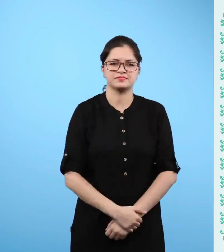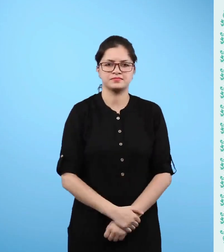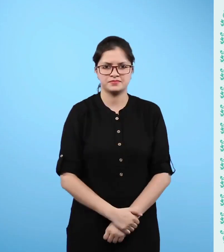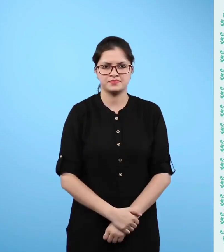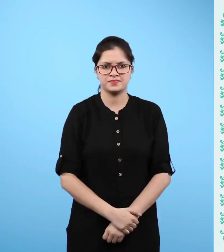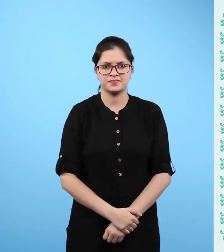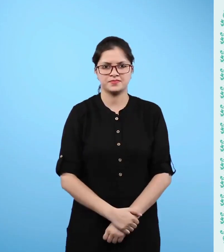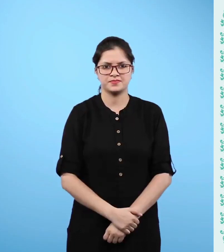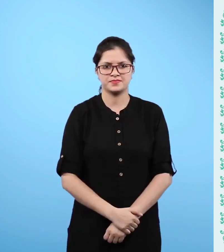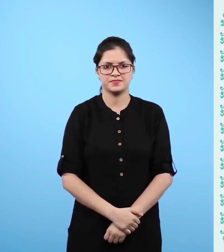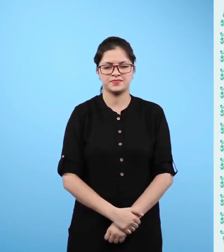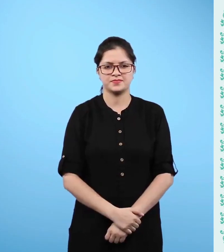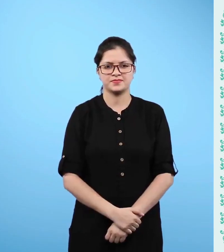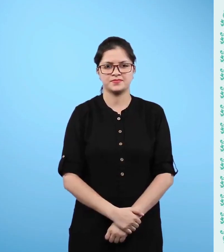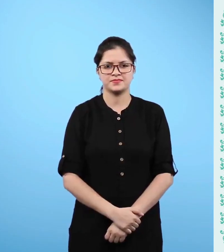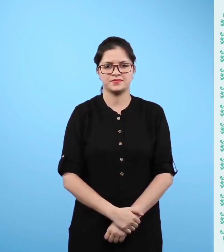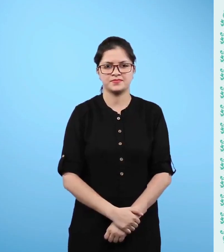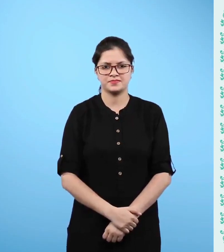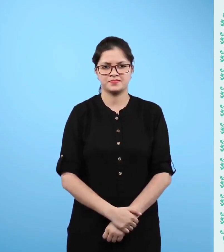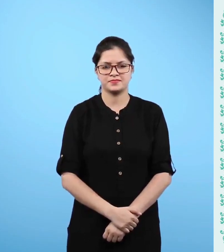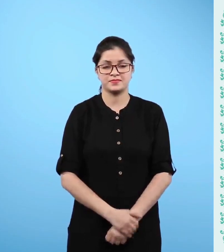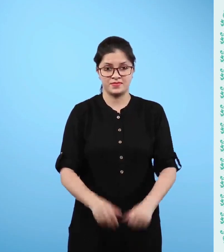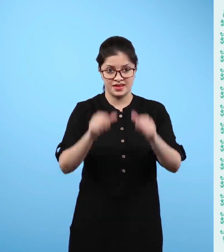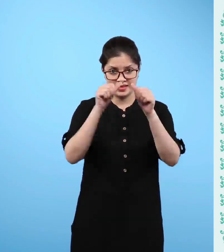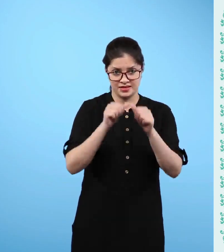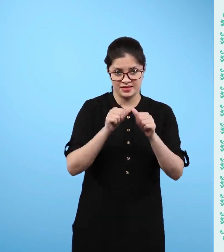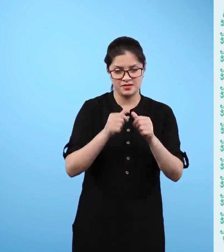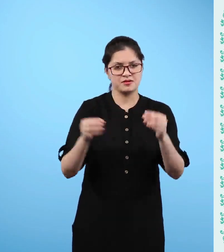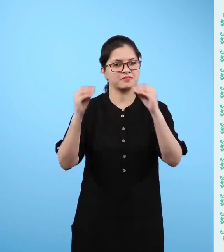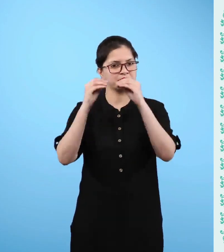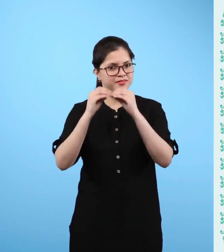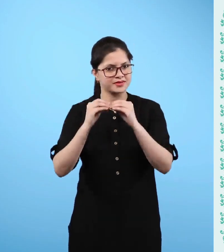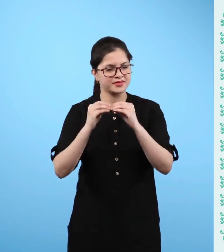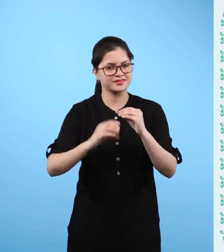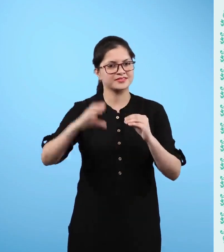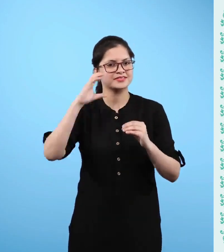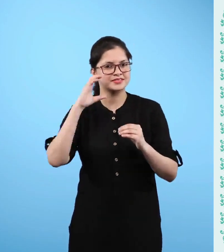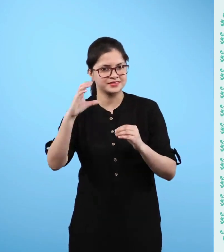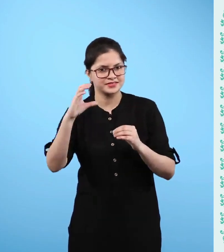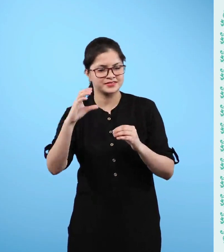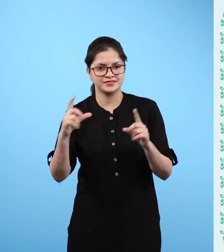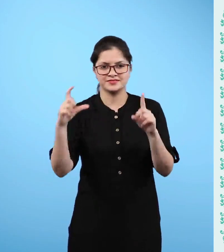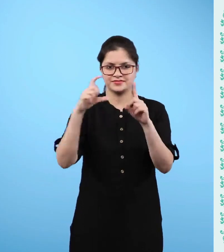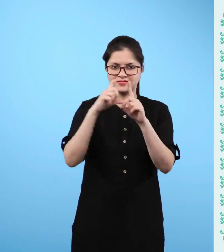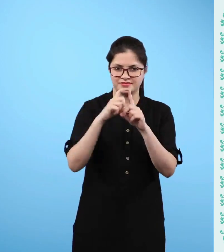friends. These have been marked as A, B, C, D, E, F, and